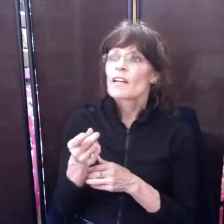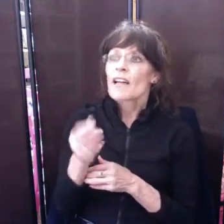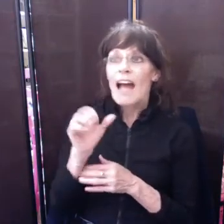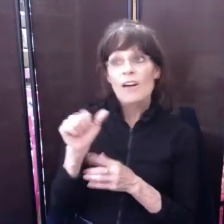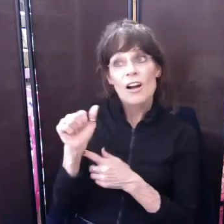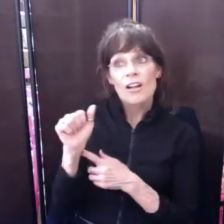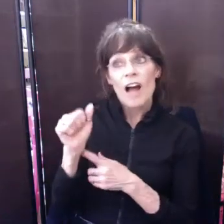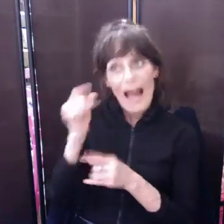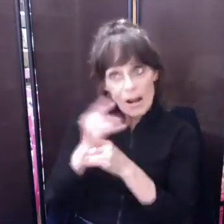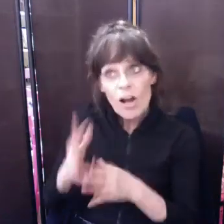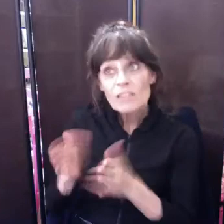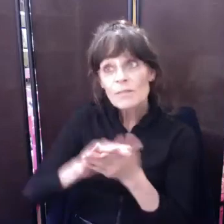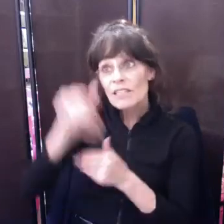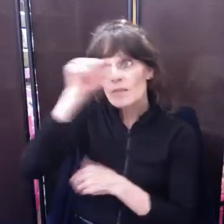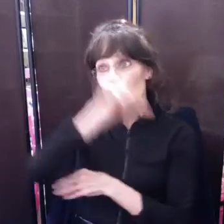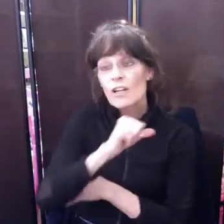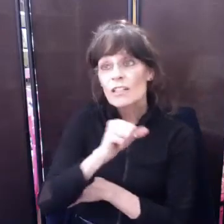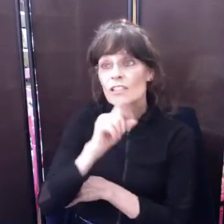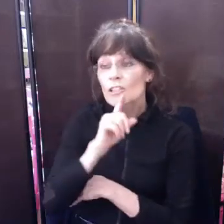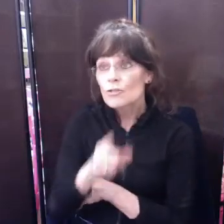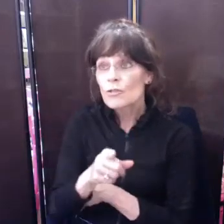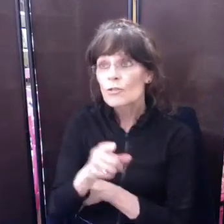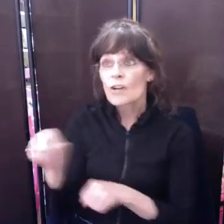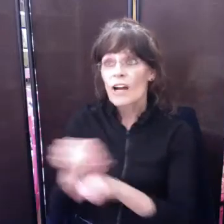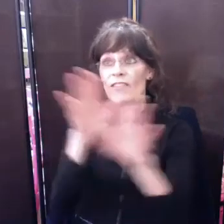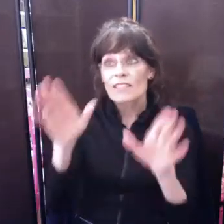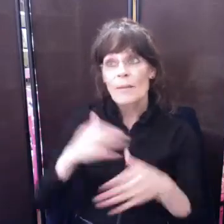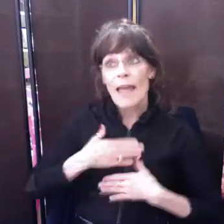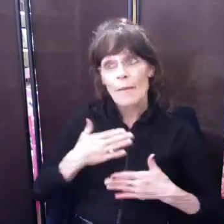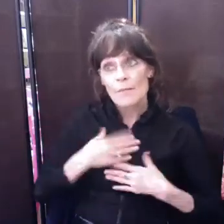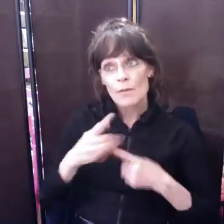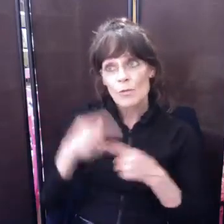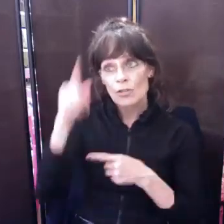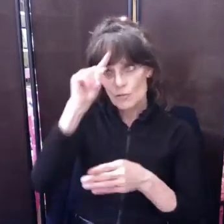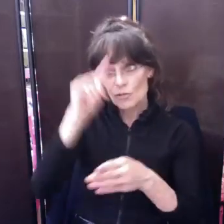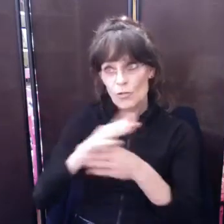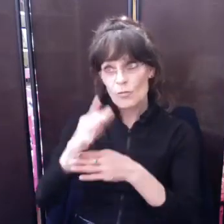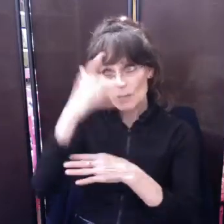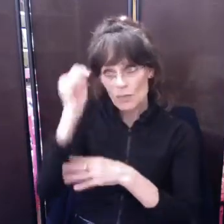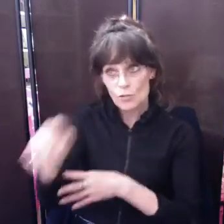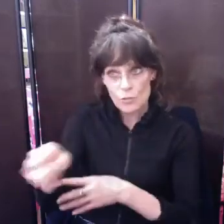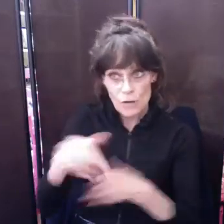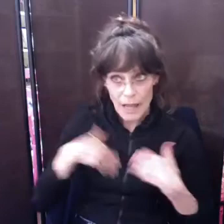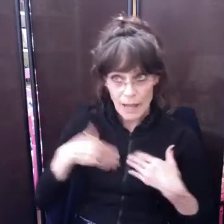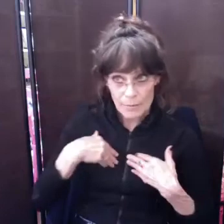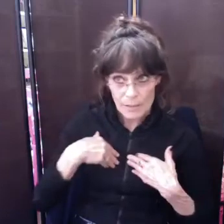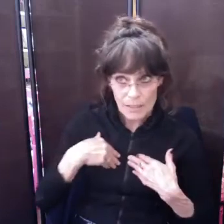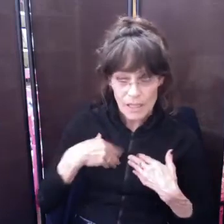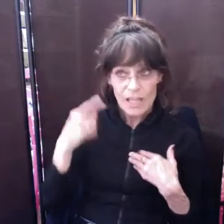get loaded. I said, obviously I'm happier when you're sober because you're happier and because you stand a chance of living. I mean,